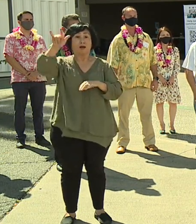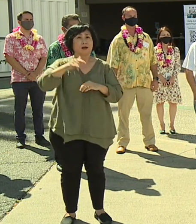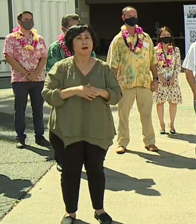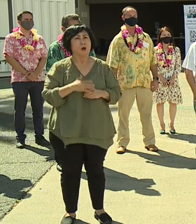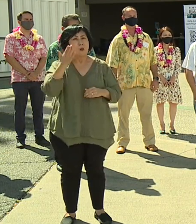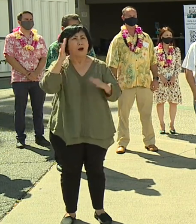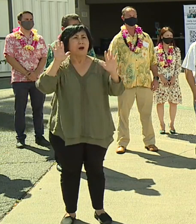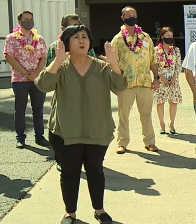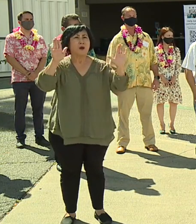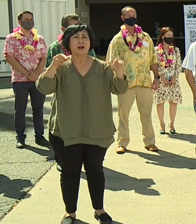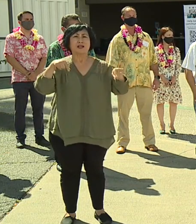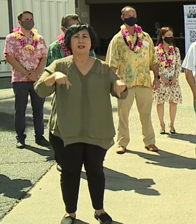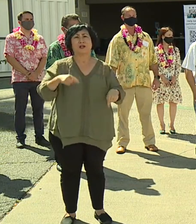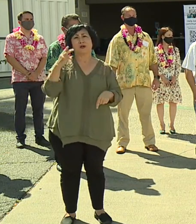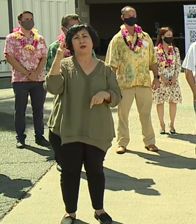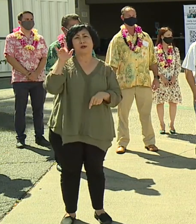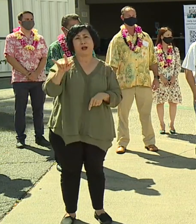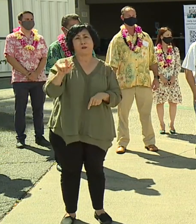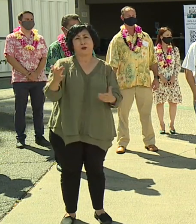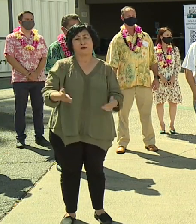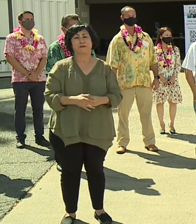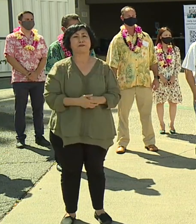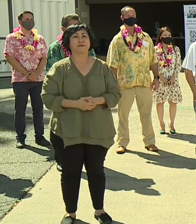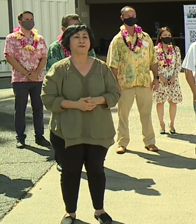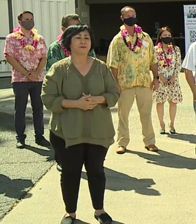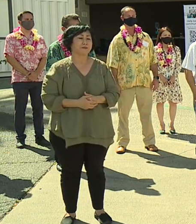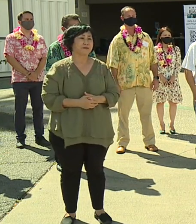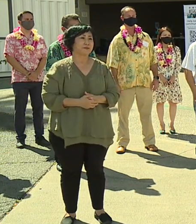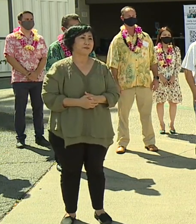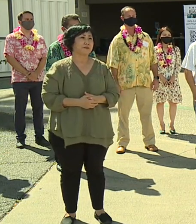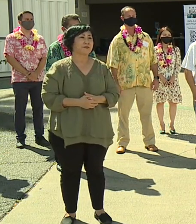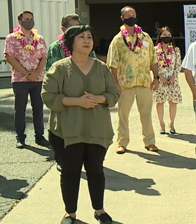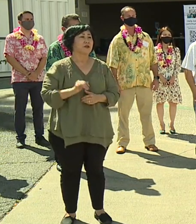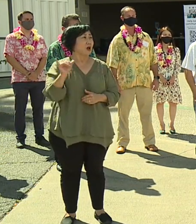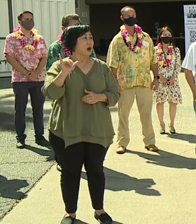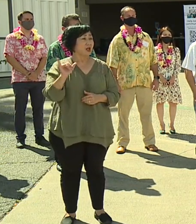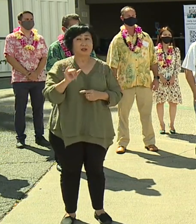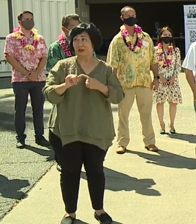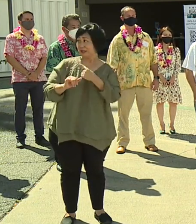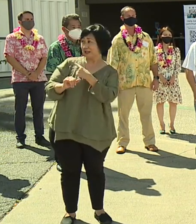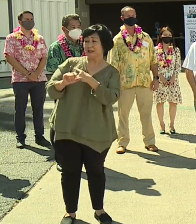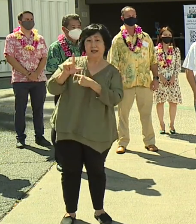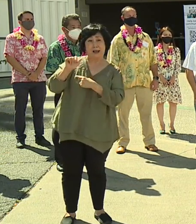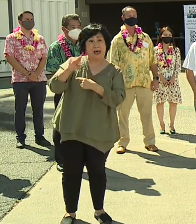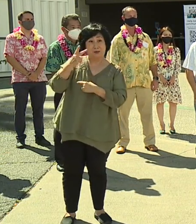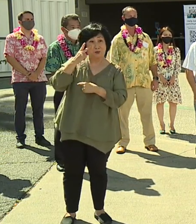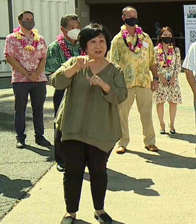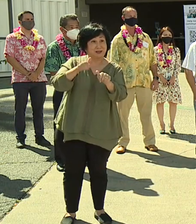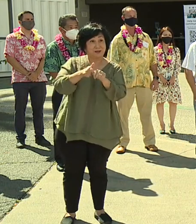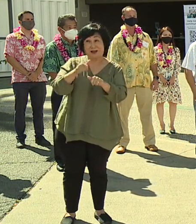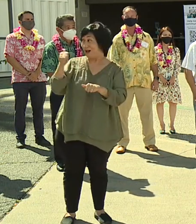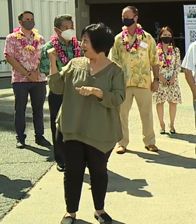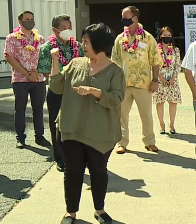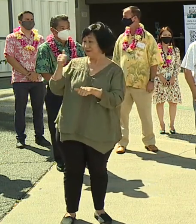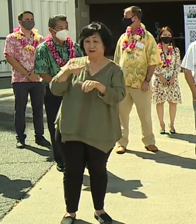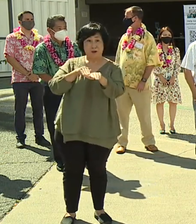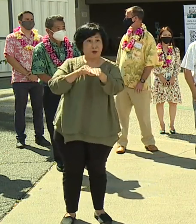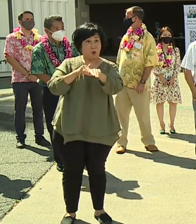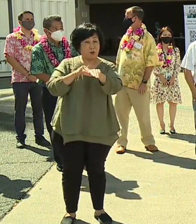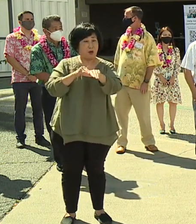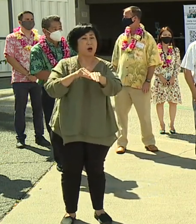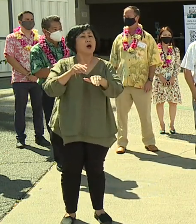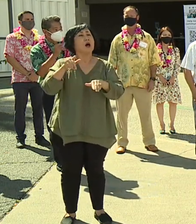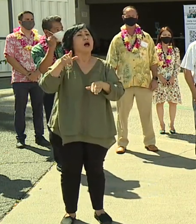here at the Daniel K. Inouye International Airport. And the other thing, this lab here can be turned into